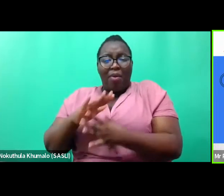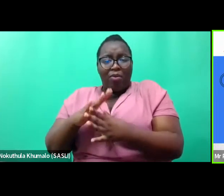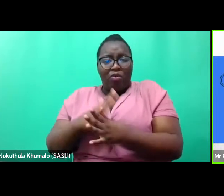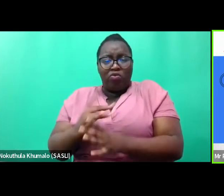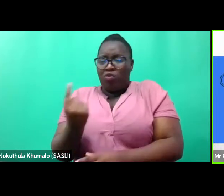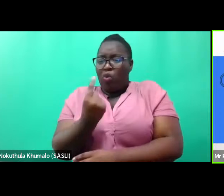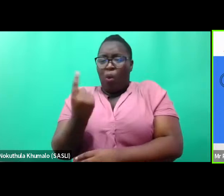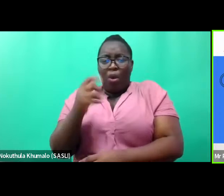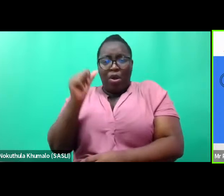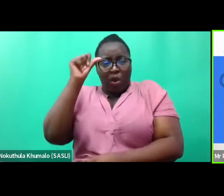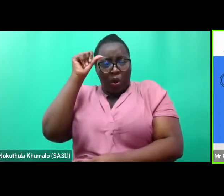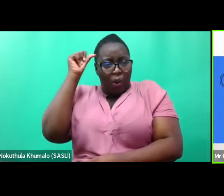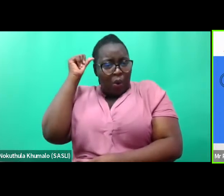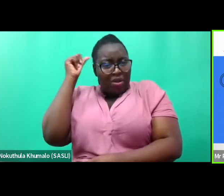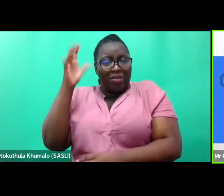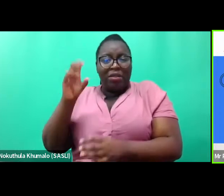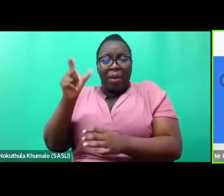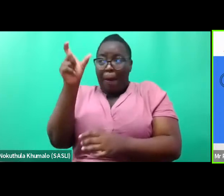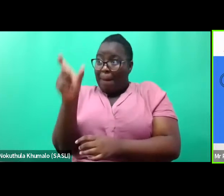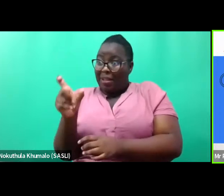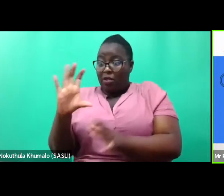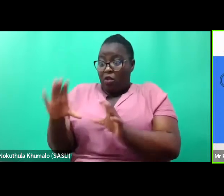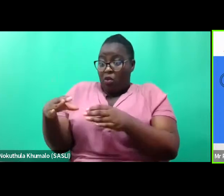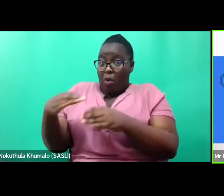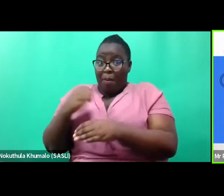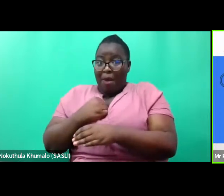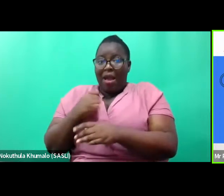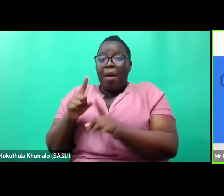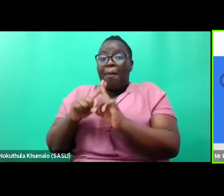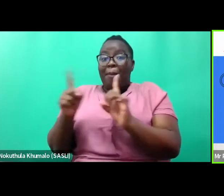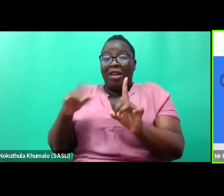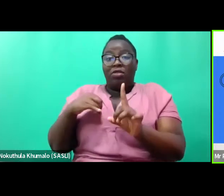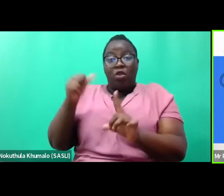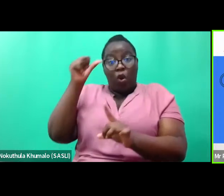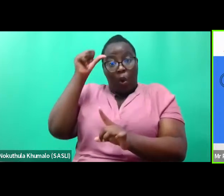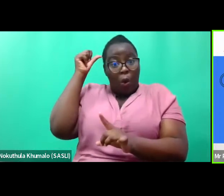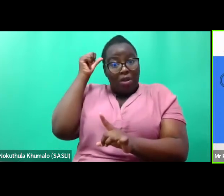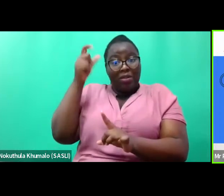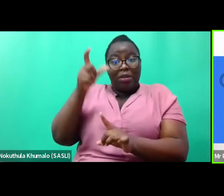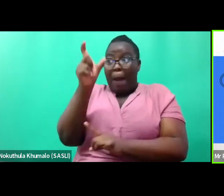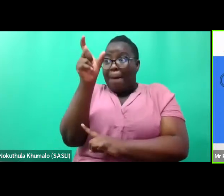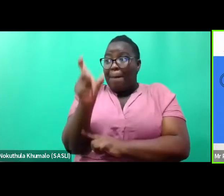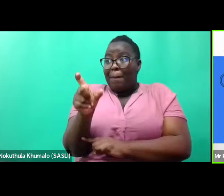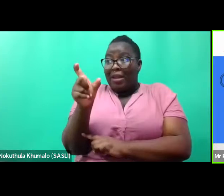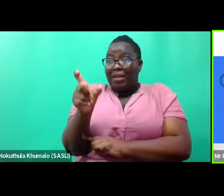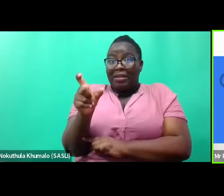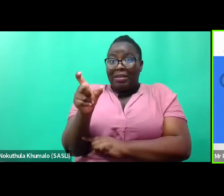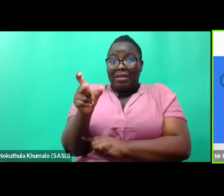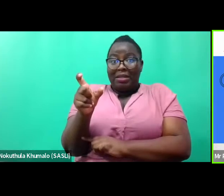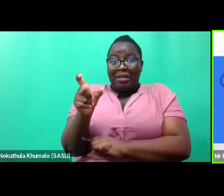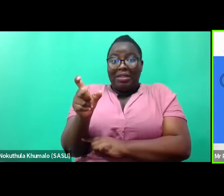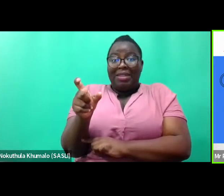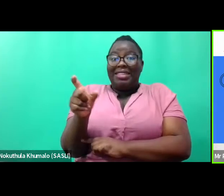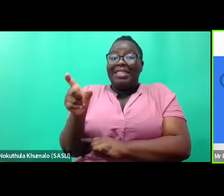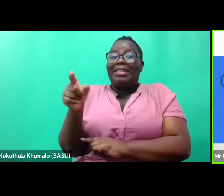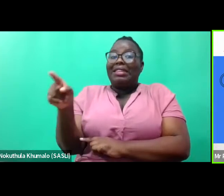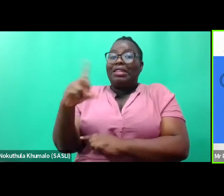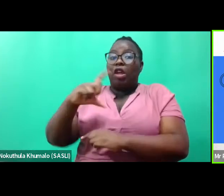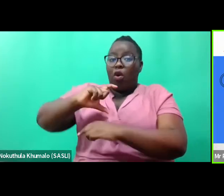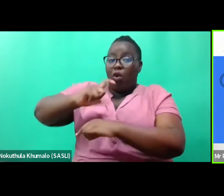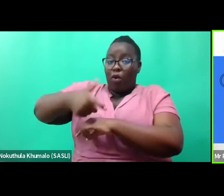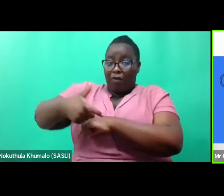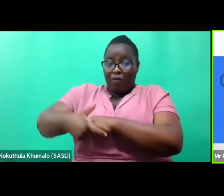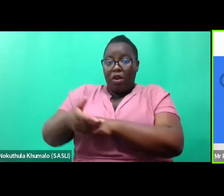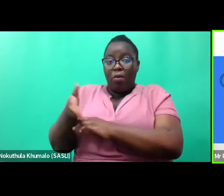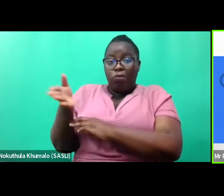person in my group, I was the only autistic person in the entire conference. So trying to